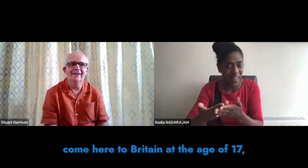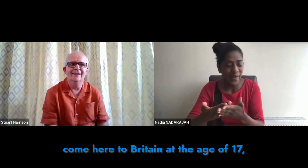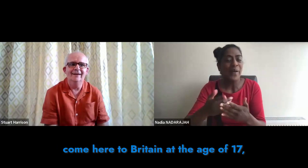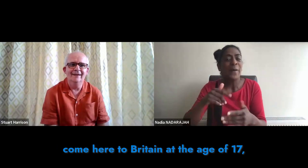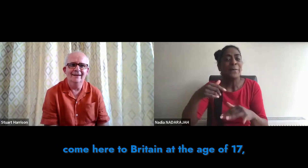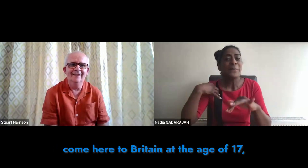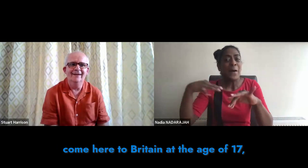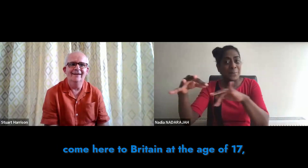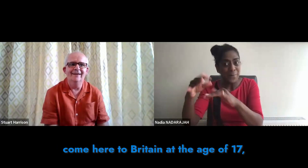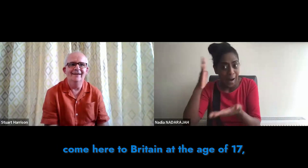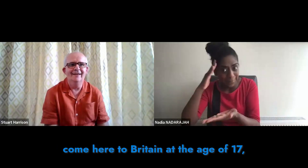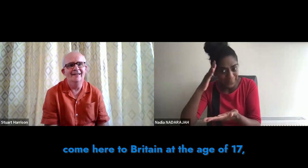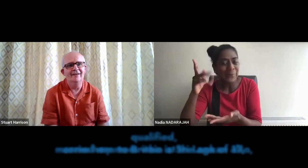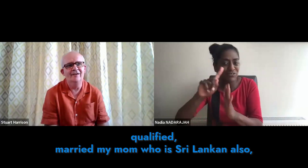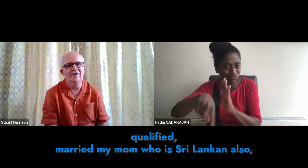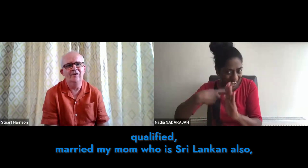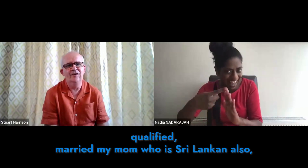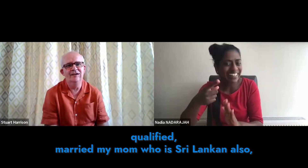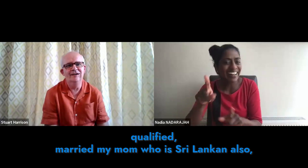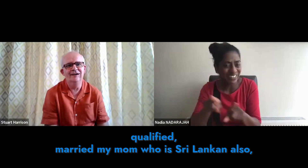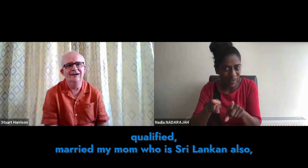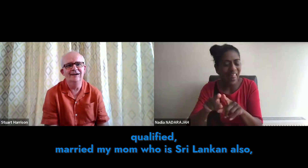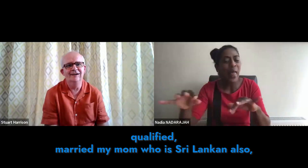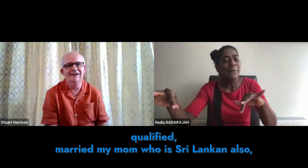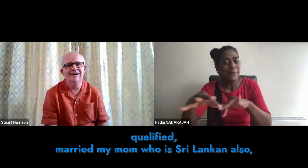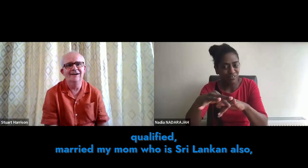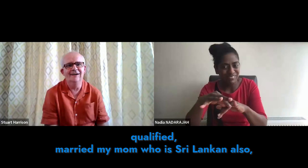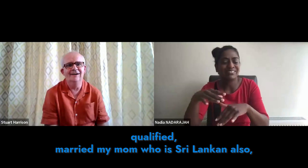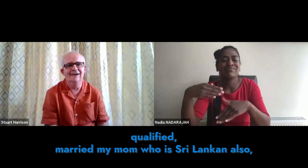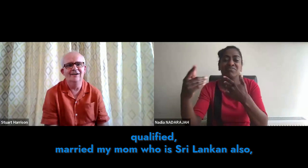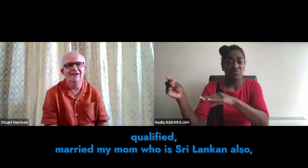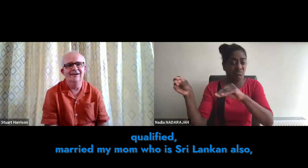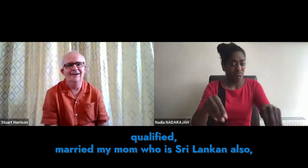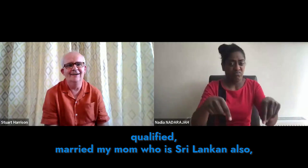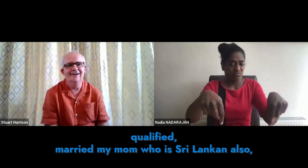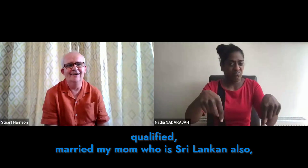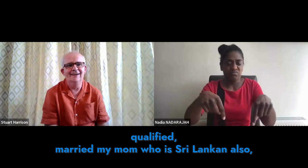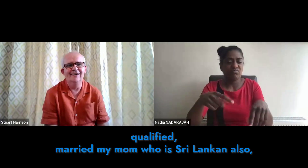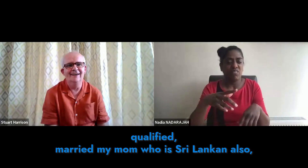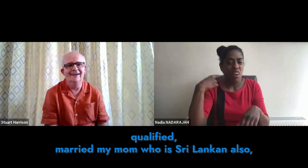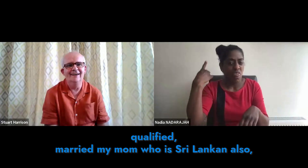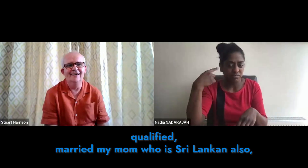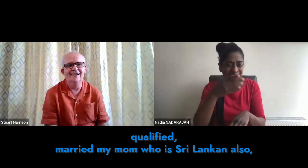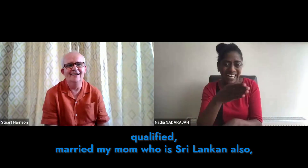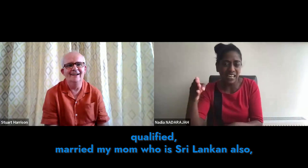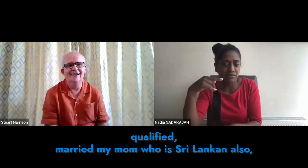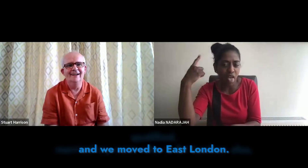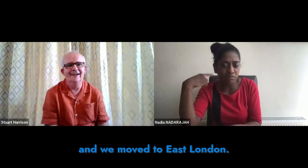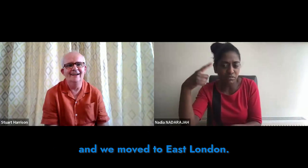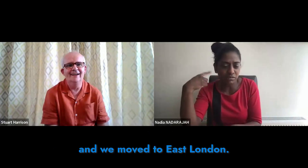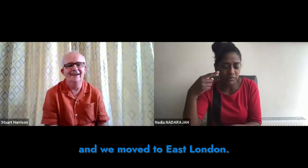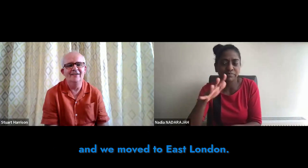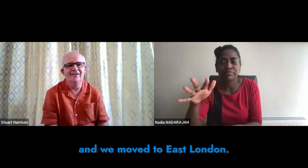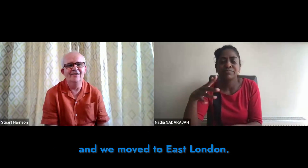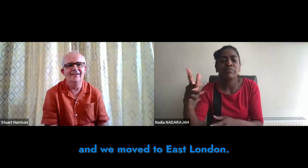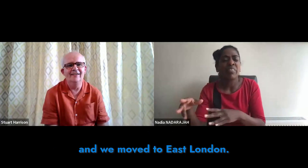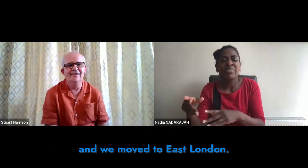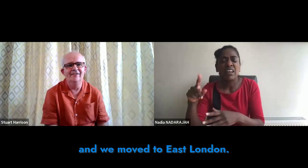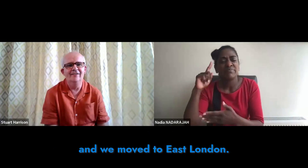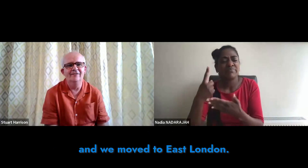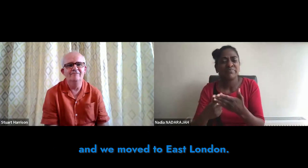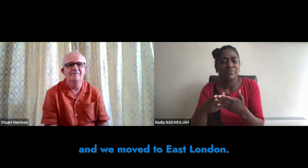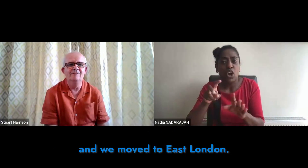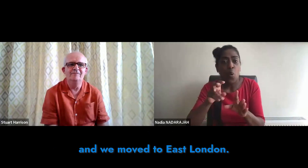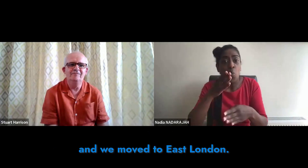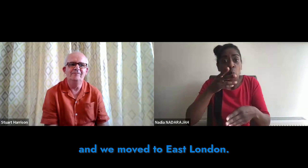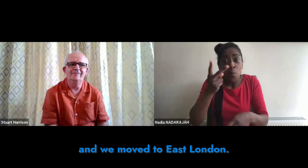come here to Britain at the age of 17, qualified, married my mom, Sri Lankan also, and we